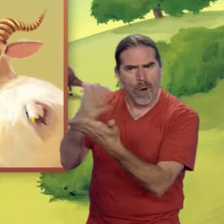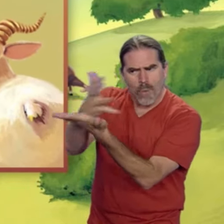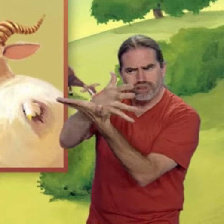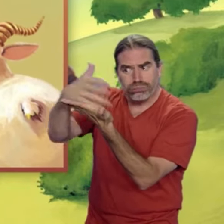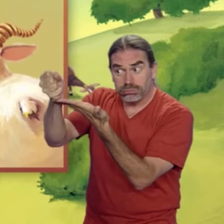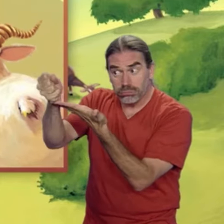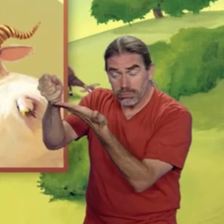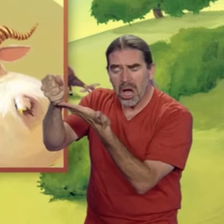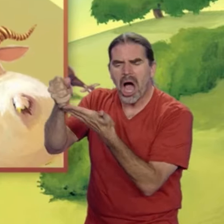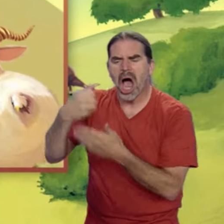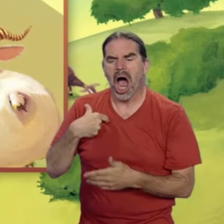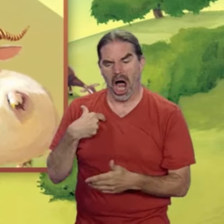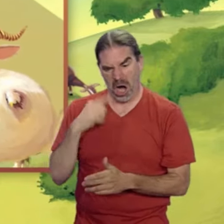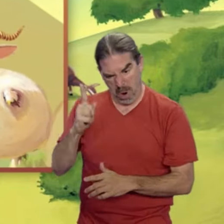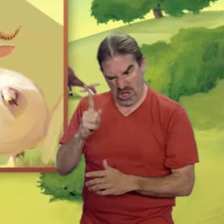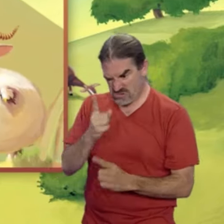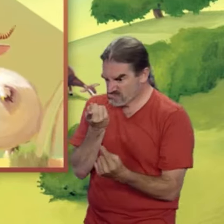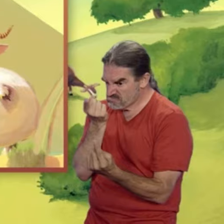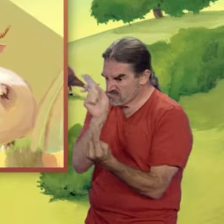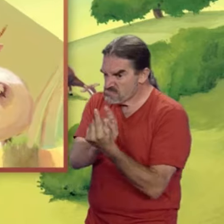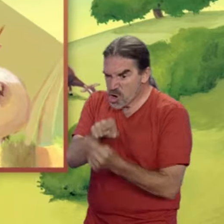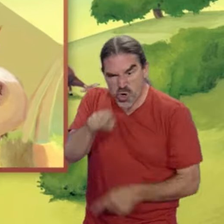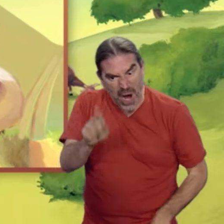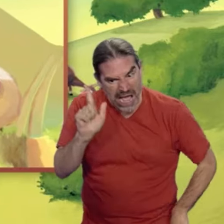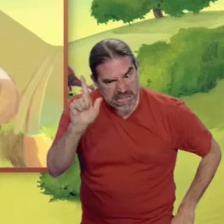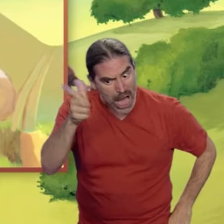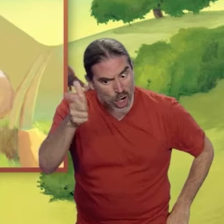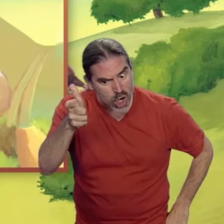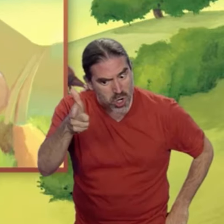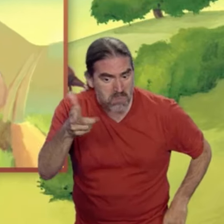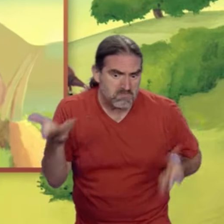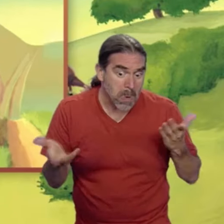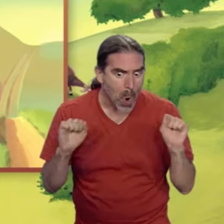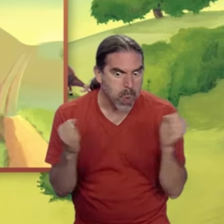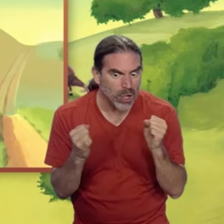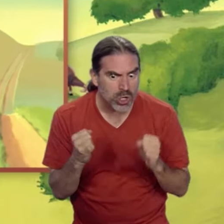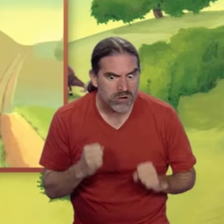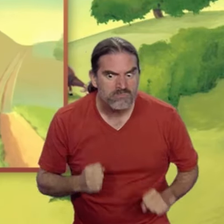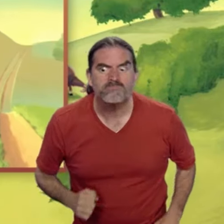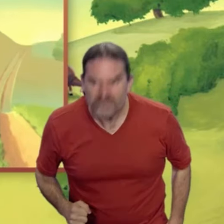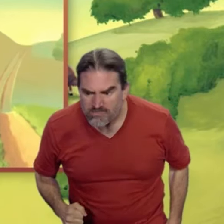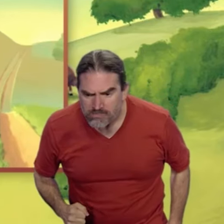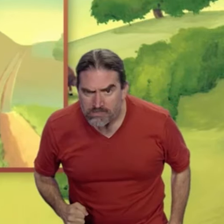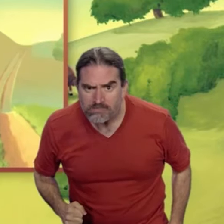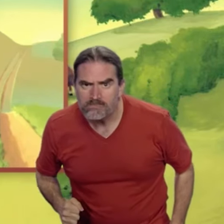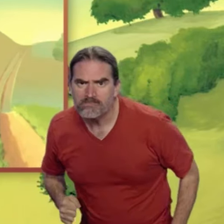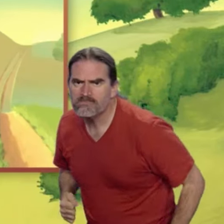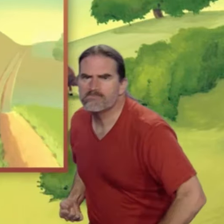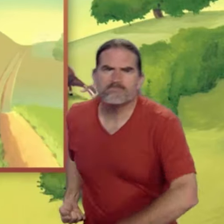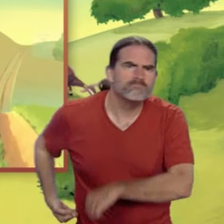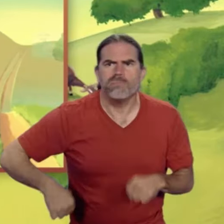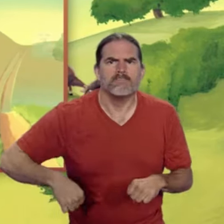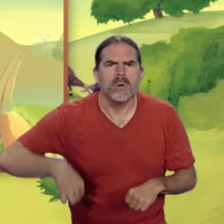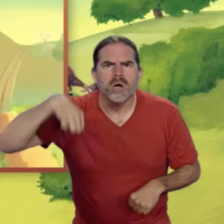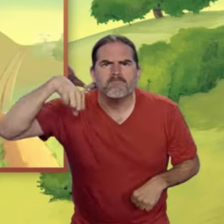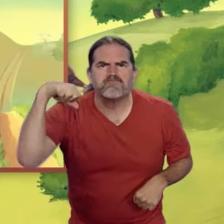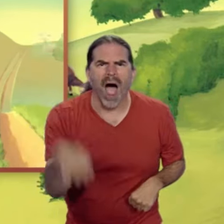But I'm too busy to fight now. If I don't get up onto the hillside, there'll be